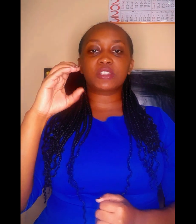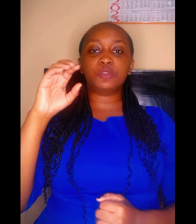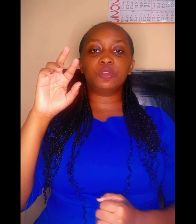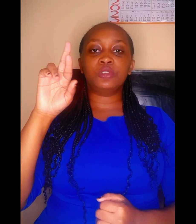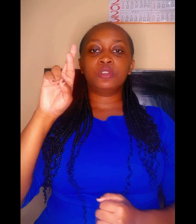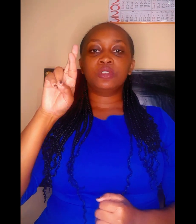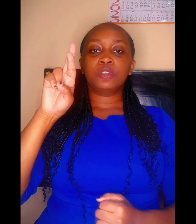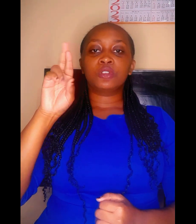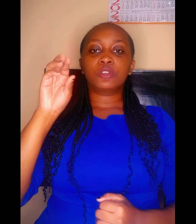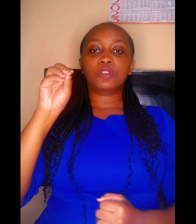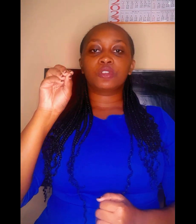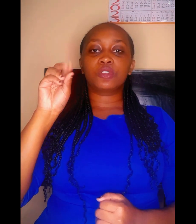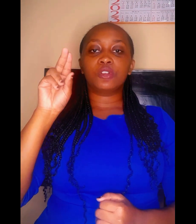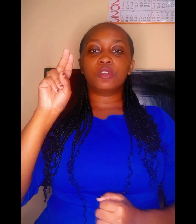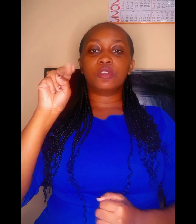do Chronicles.